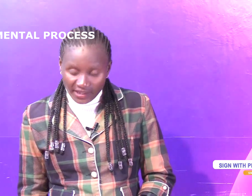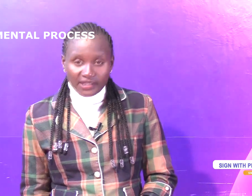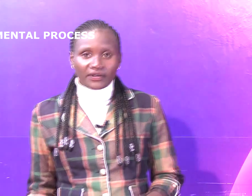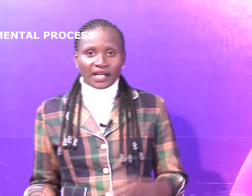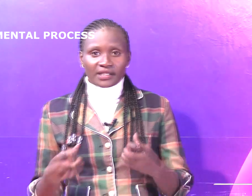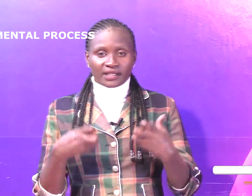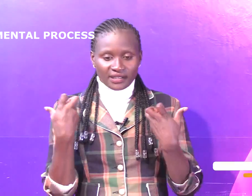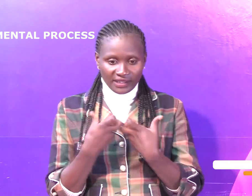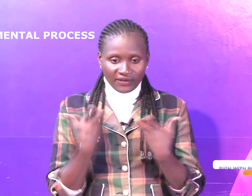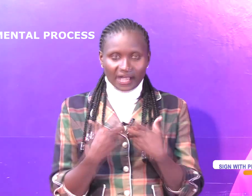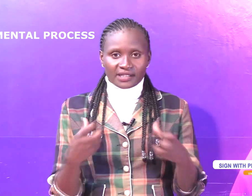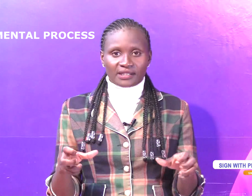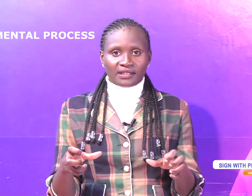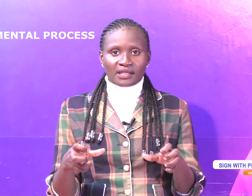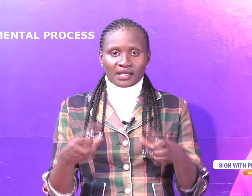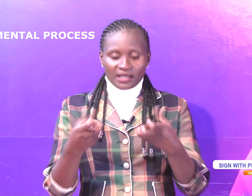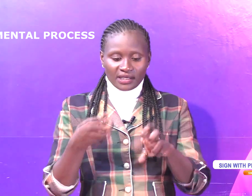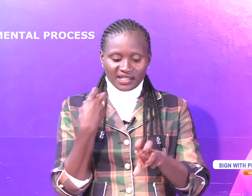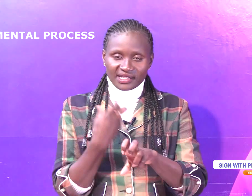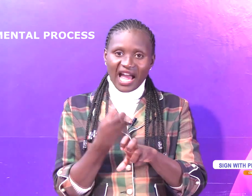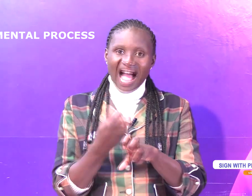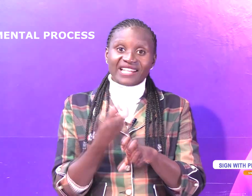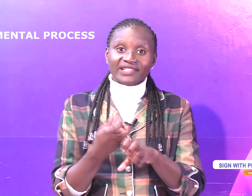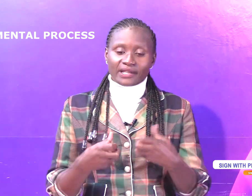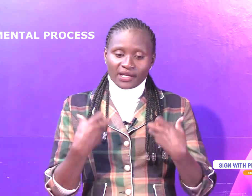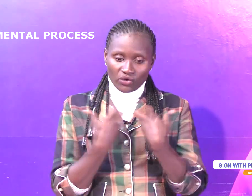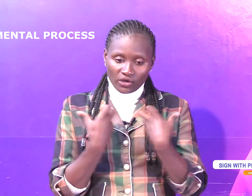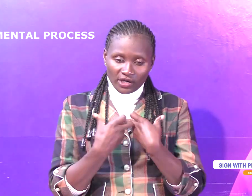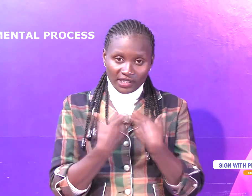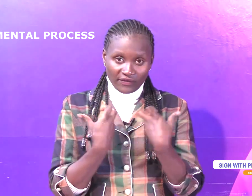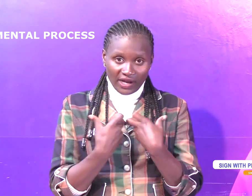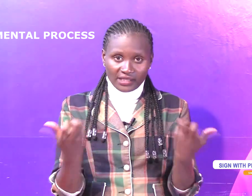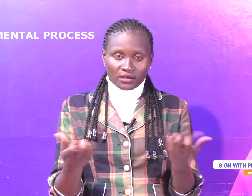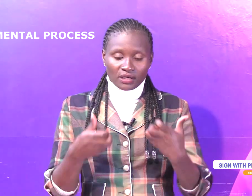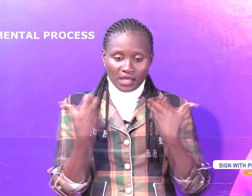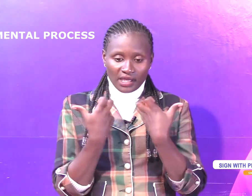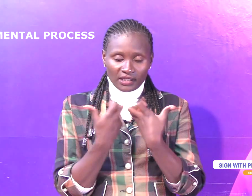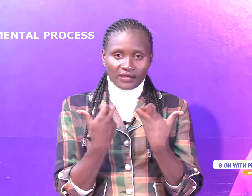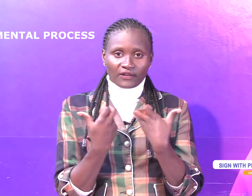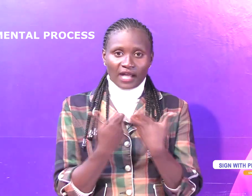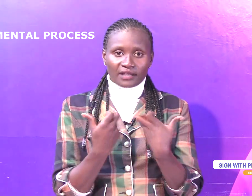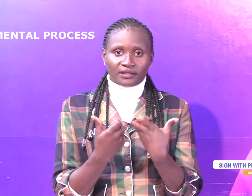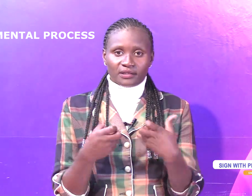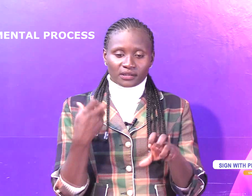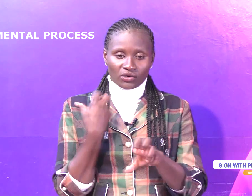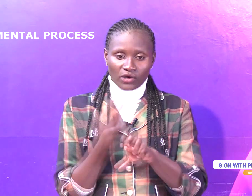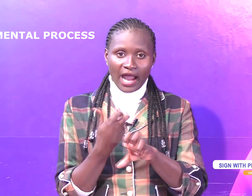Difficult, difficult. It is hard or difficult, difficult, or hard.